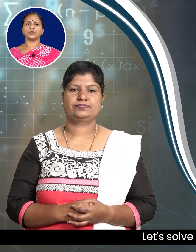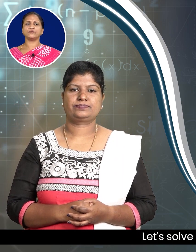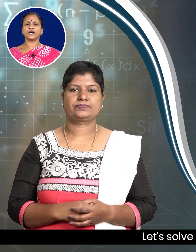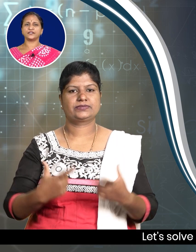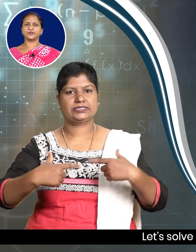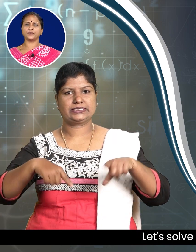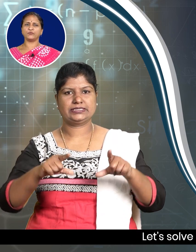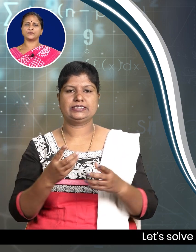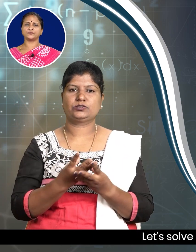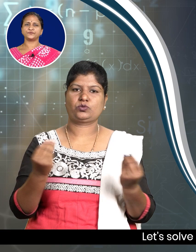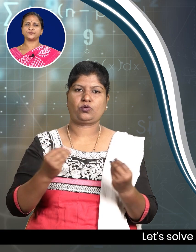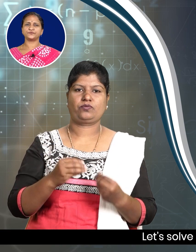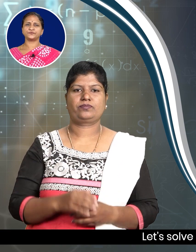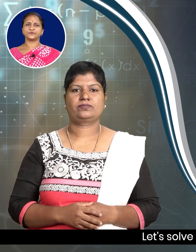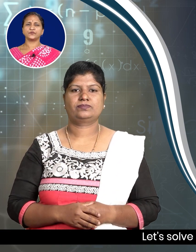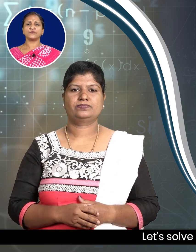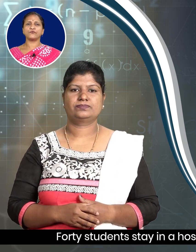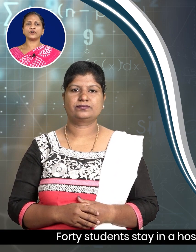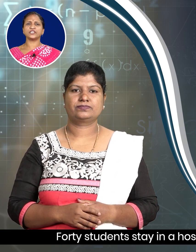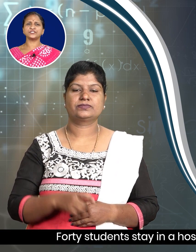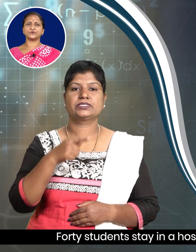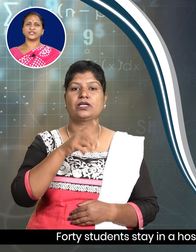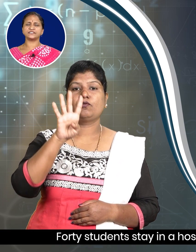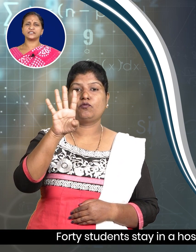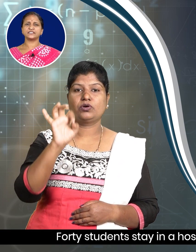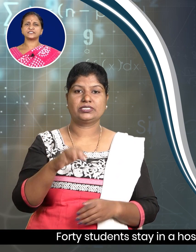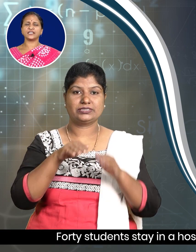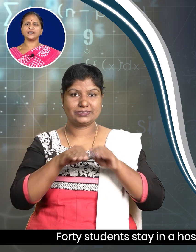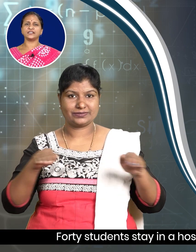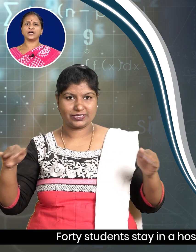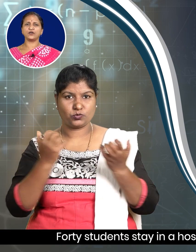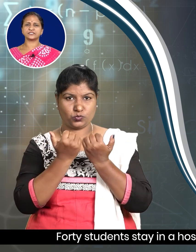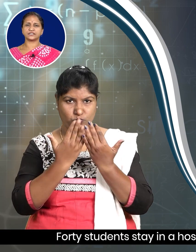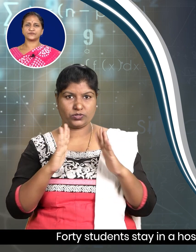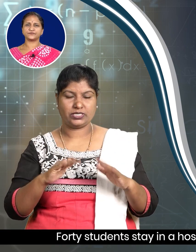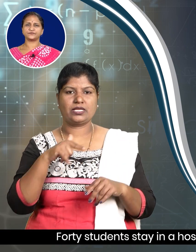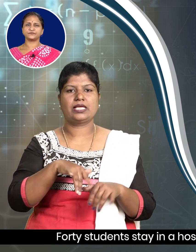Let's solve another problem. 40